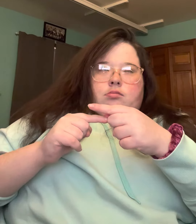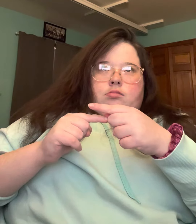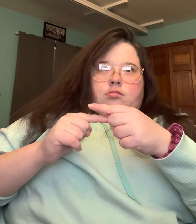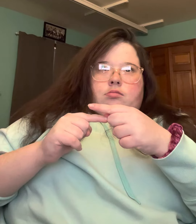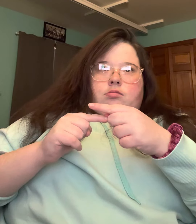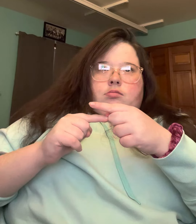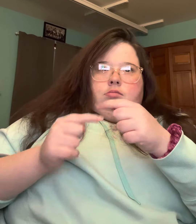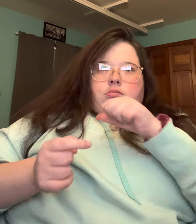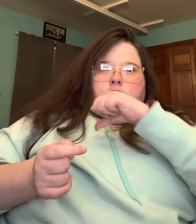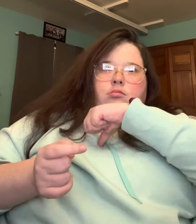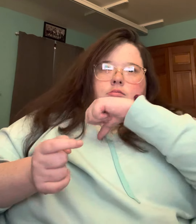I'm